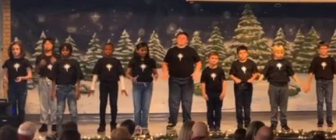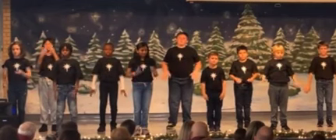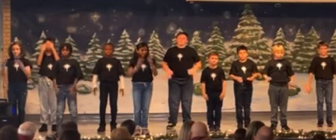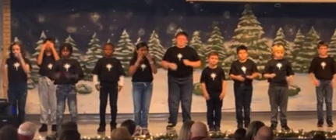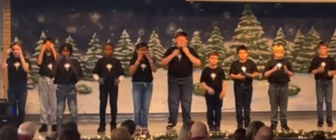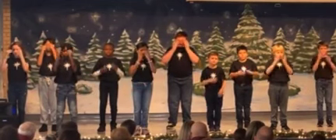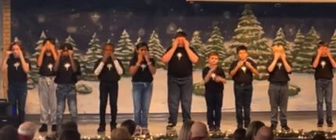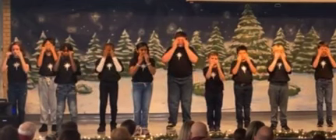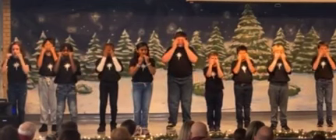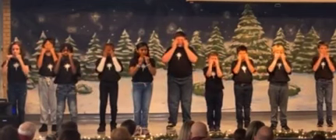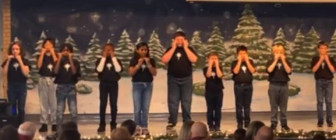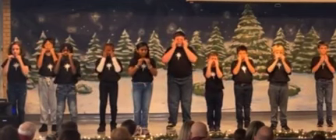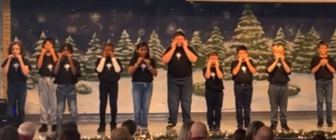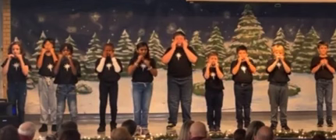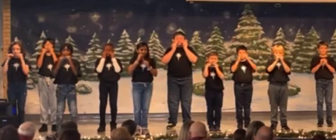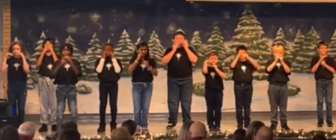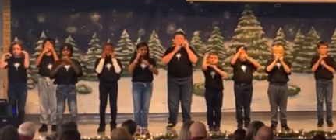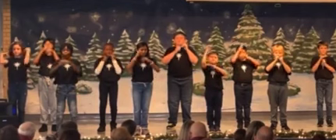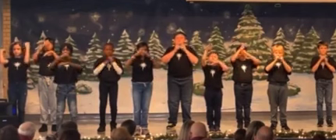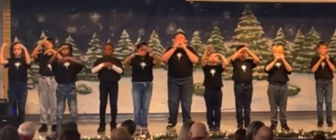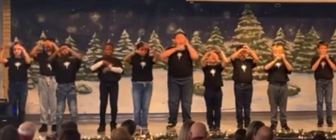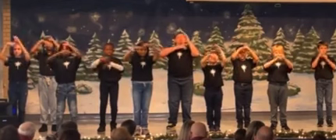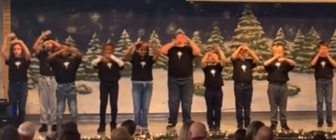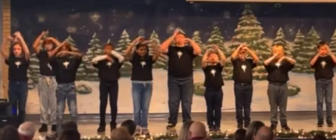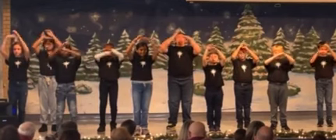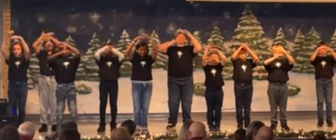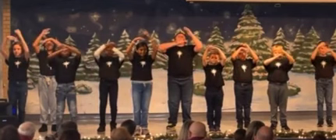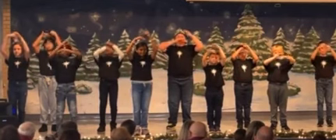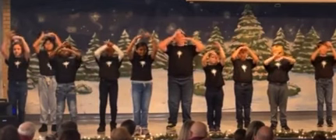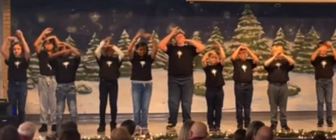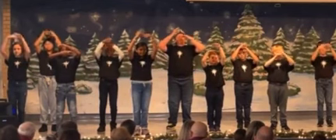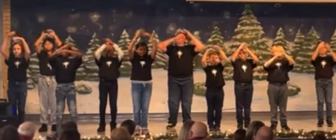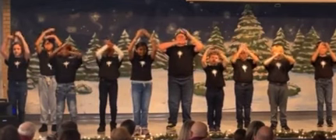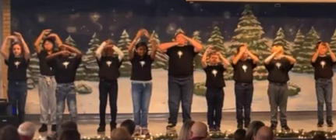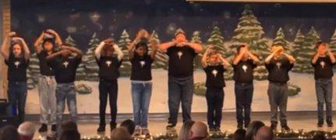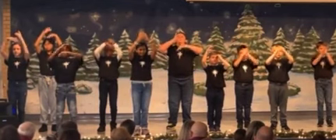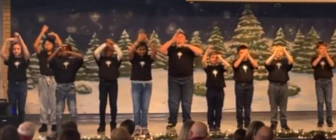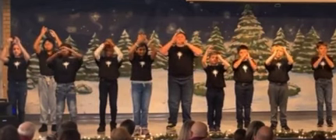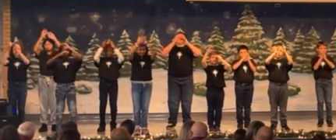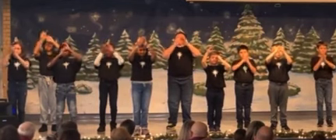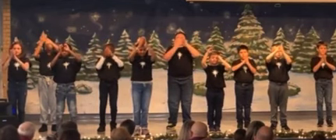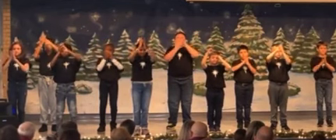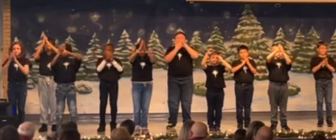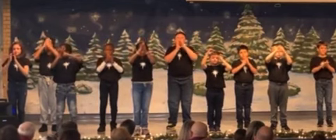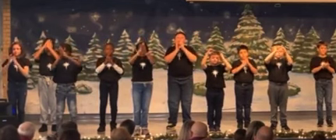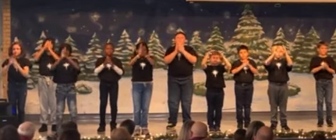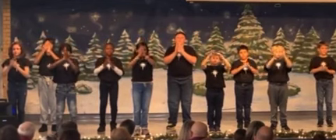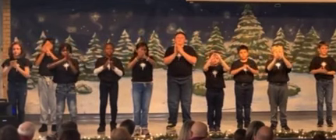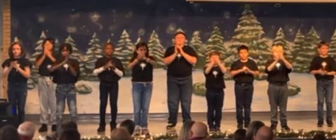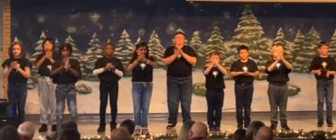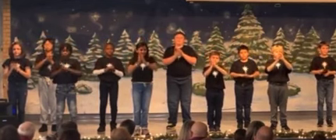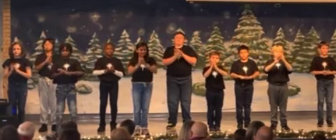Sleep in heavenly peace.